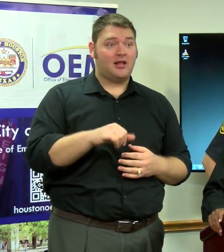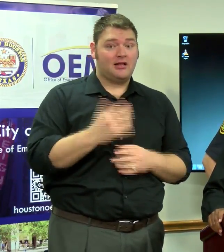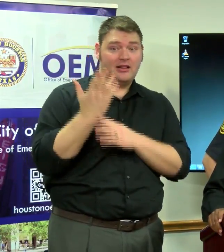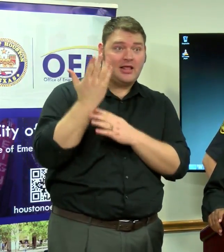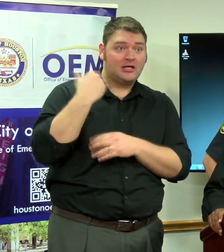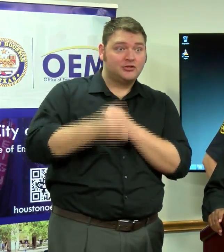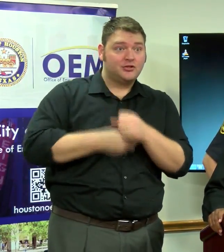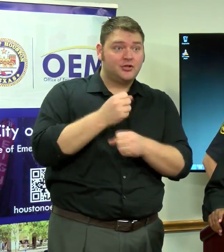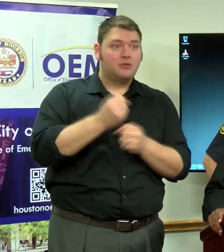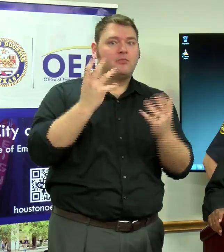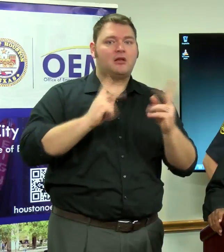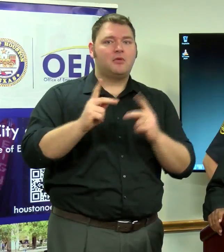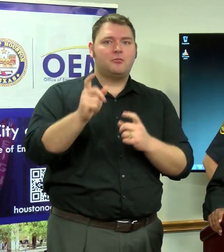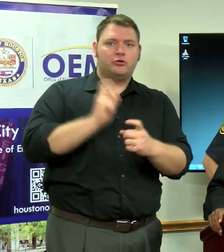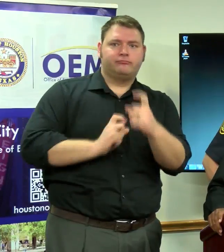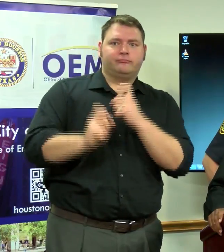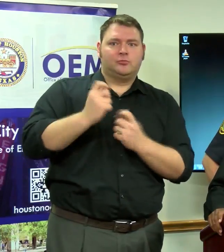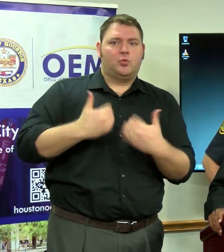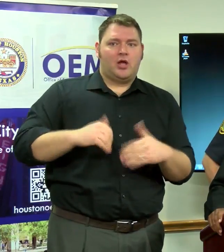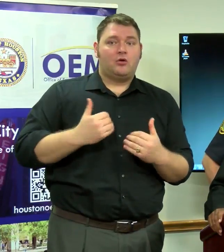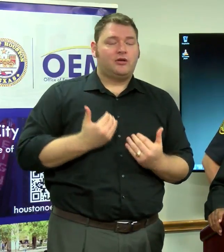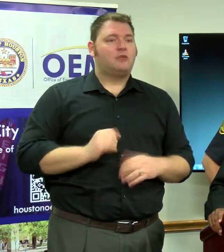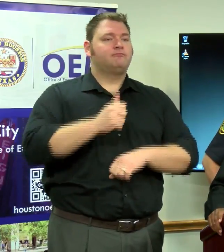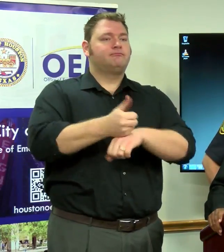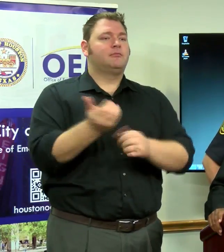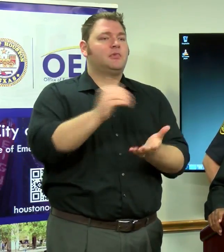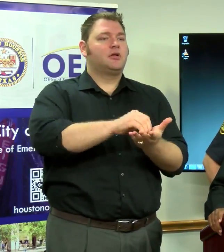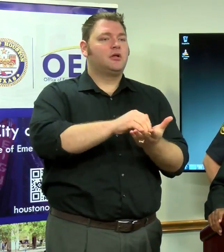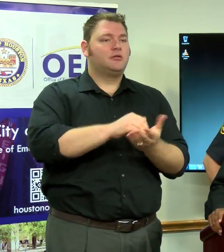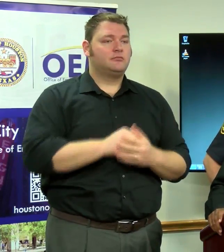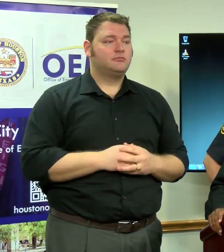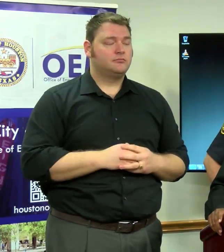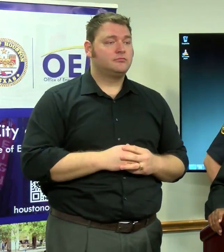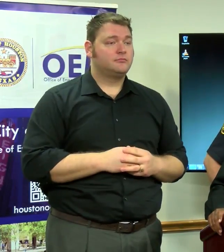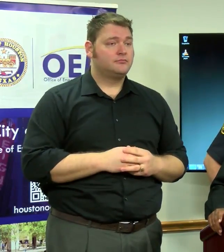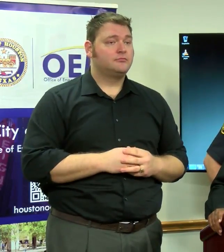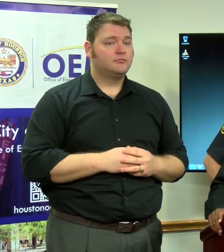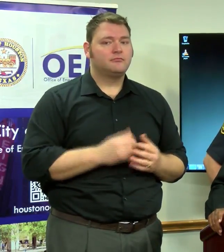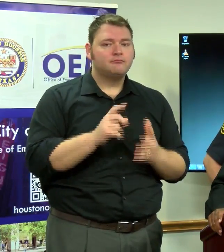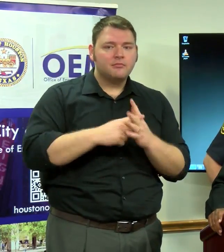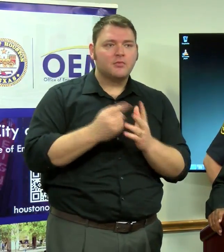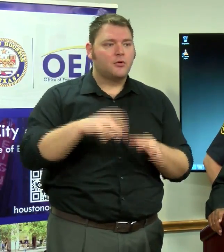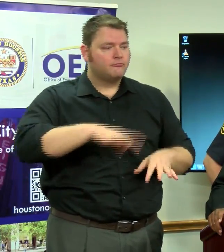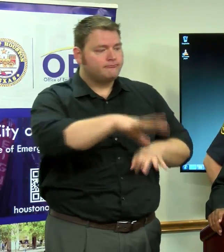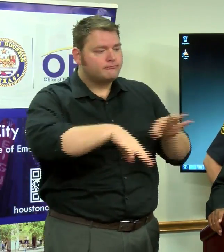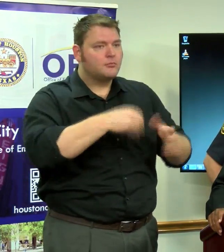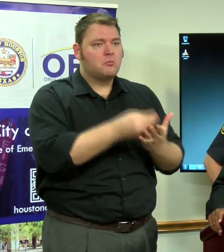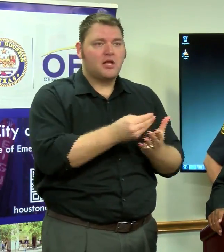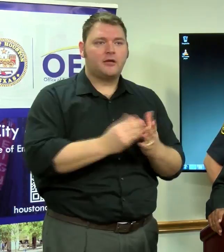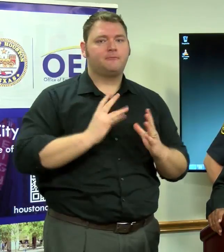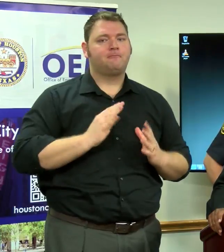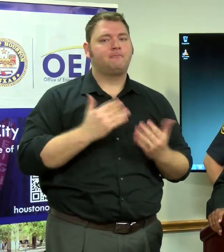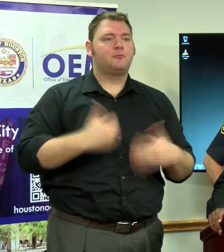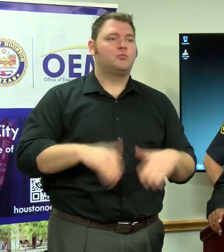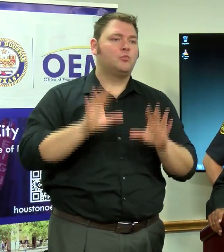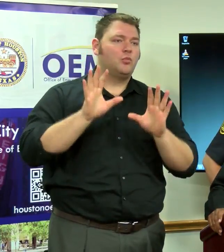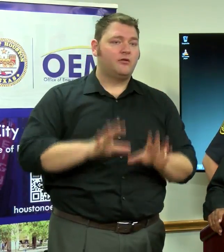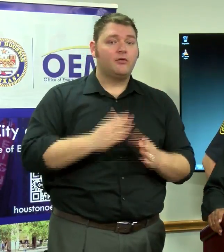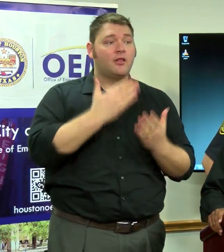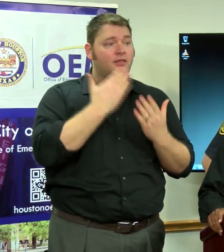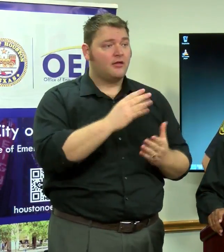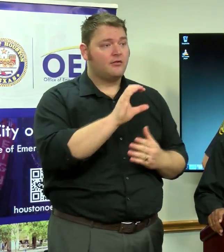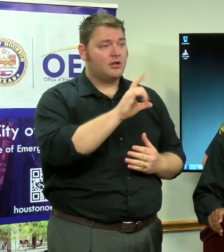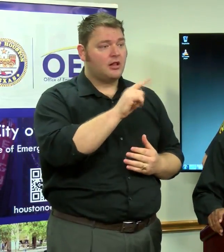already starting to contribute. But that will be a tremendous need. I want to thank people like Clay Walker and others who's already reached out to